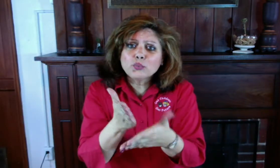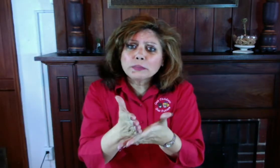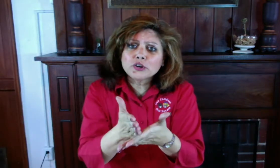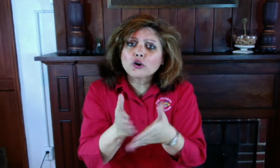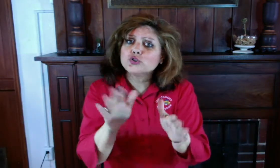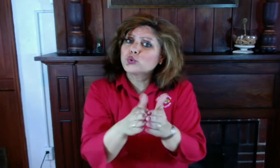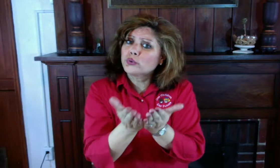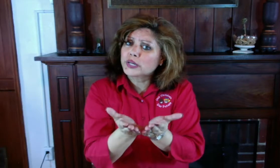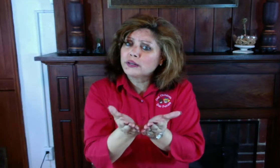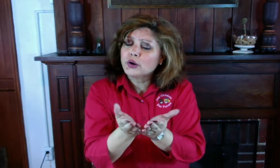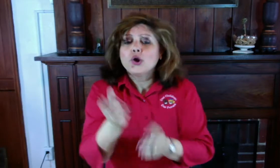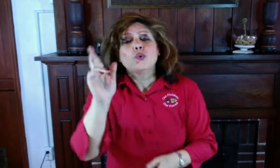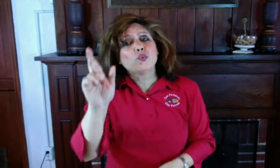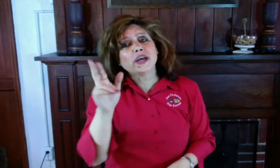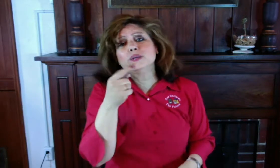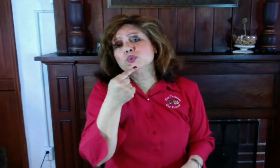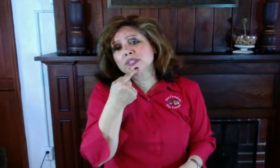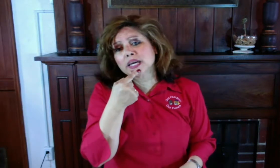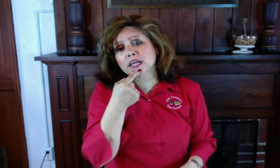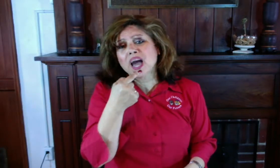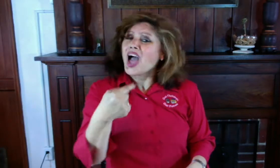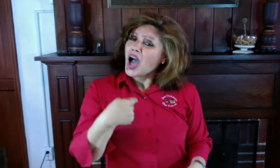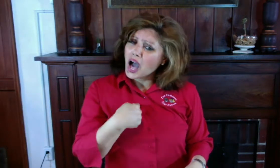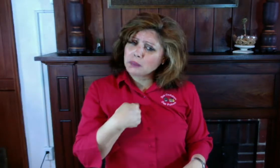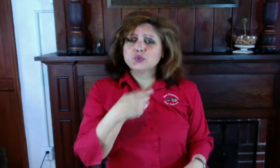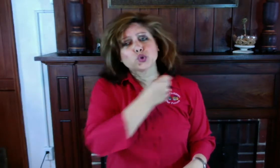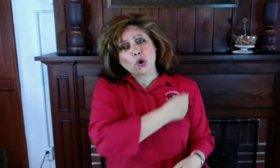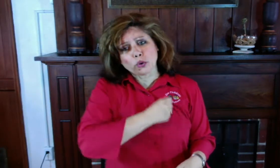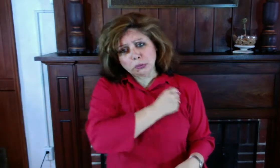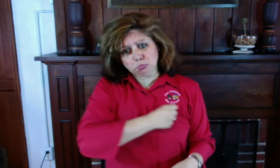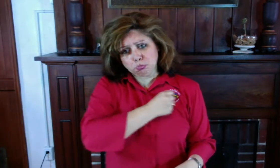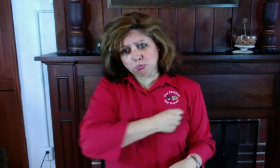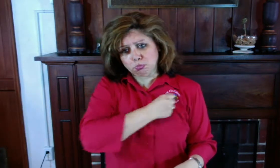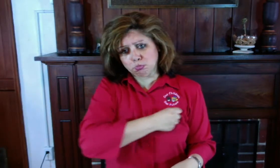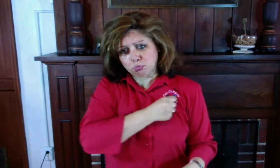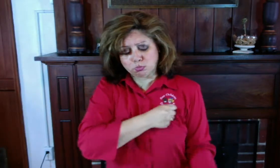interrupts our story, Ryan will say, "I'm sorry."